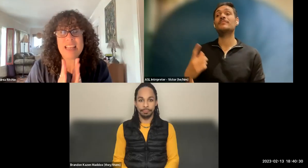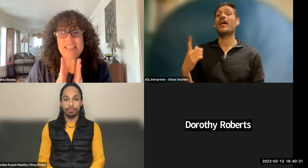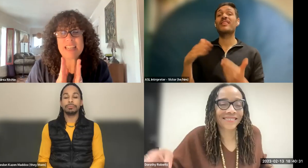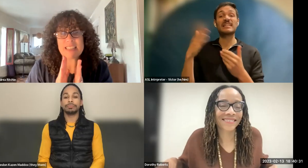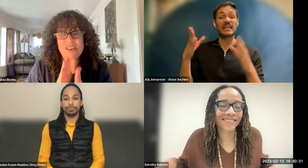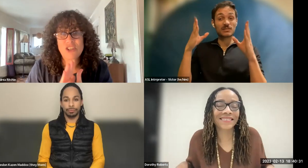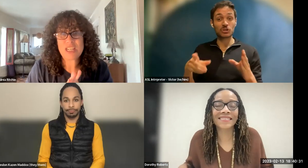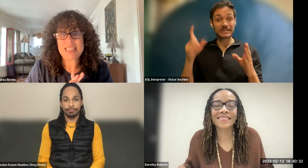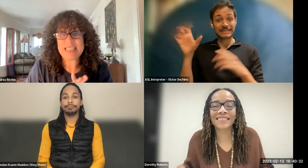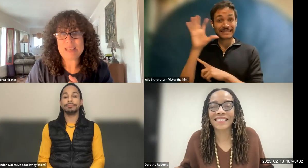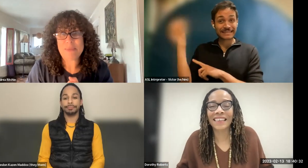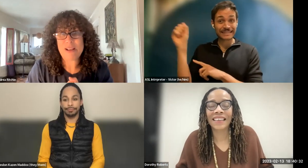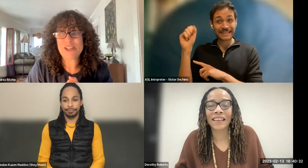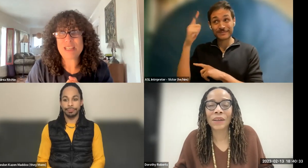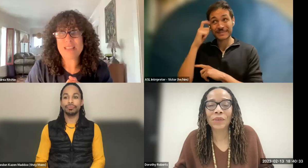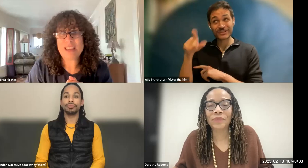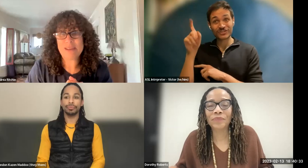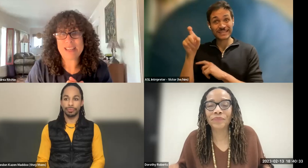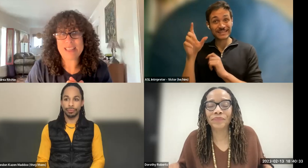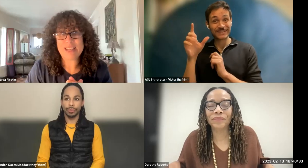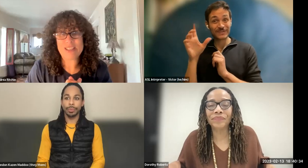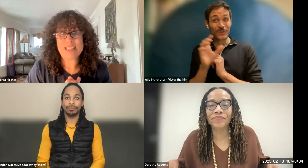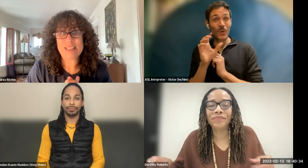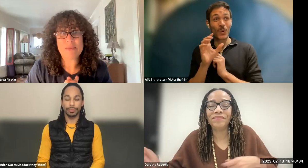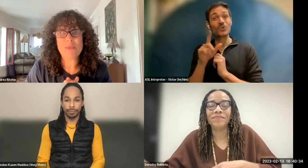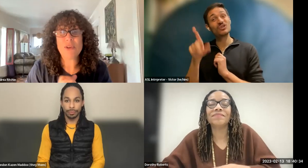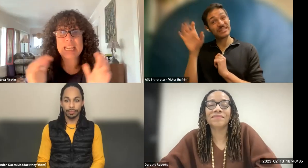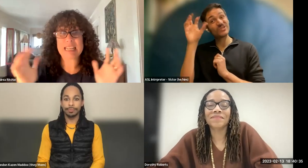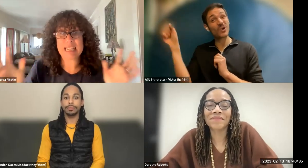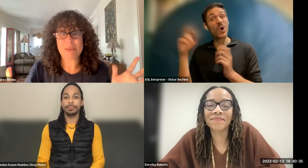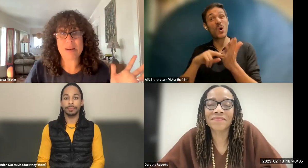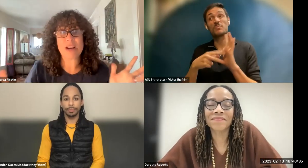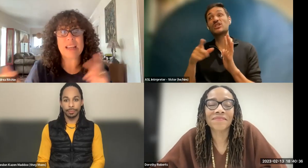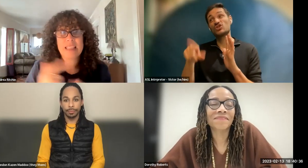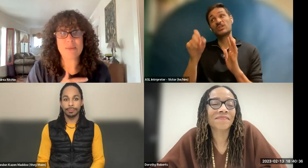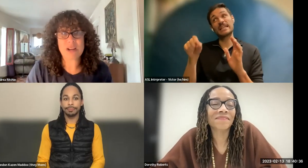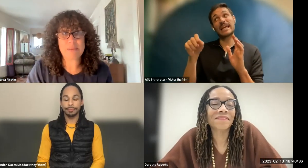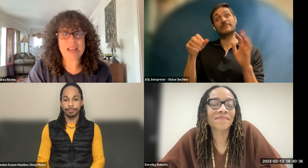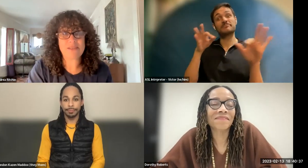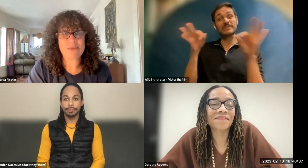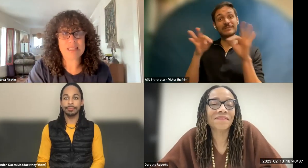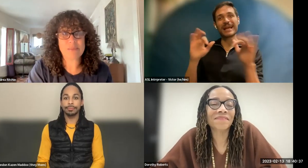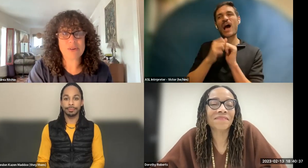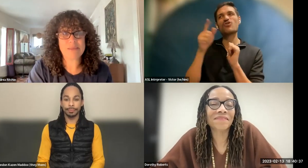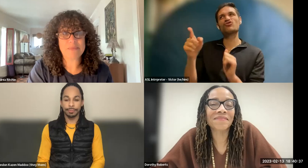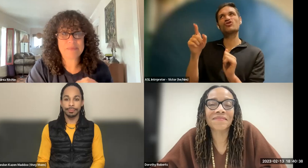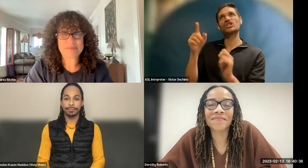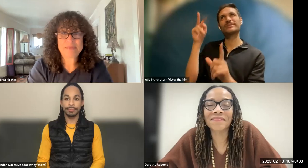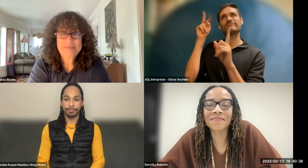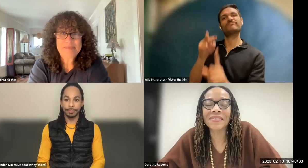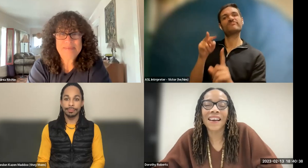panel to tell us how she sees abolishing the family regulation system. We'll take a 10-minute break and then we'll come back for the rest of the